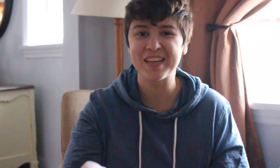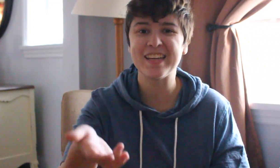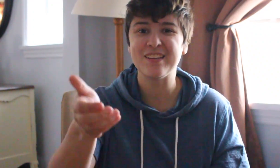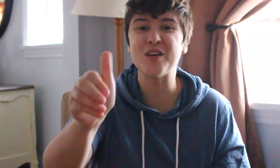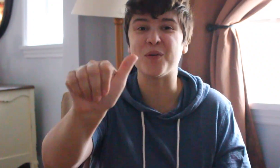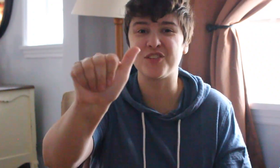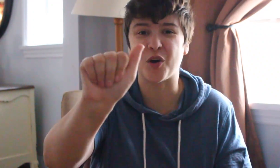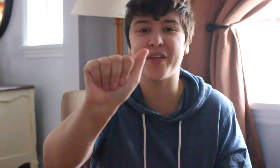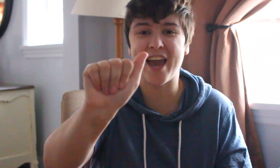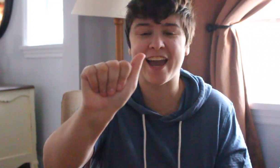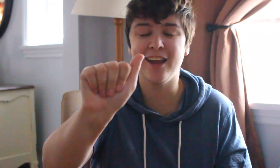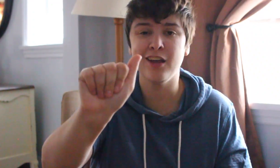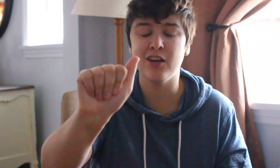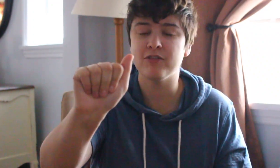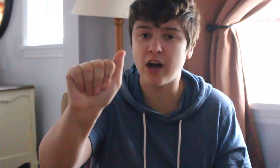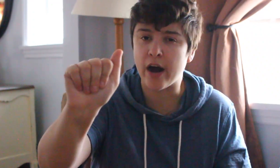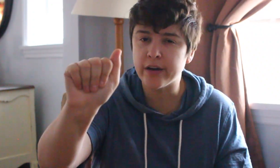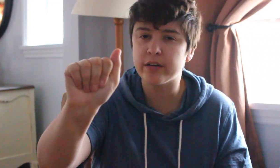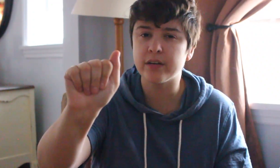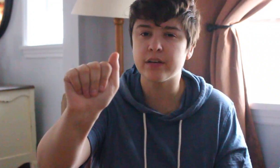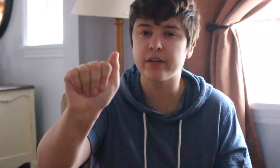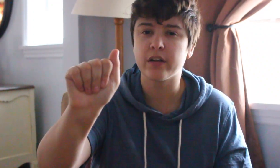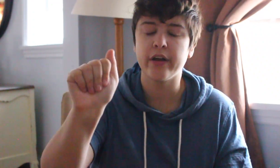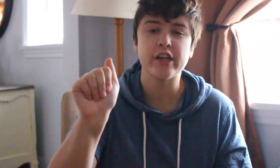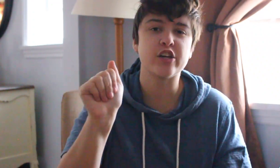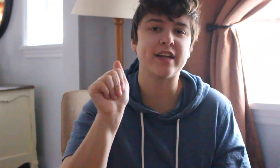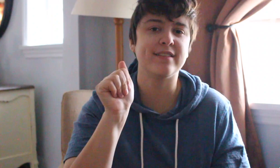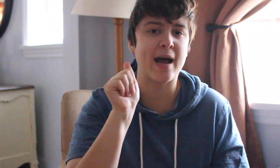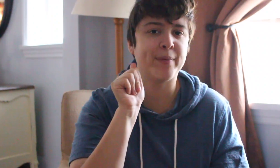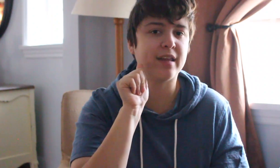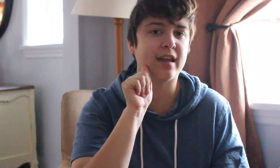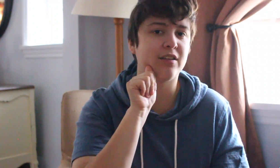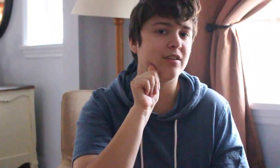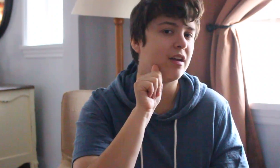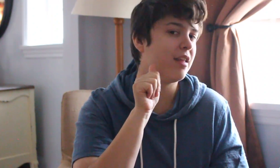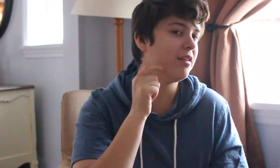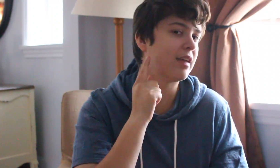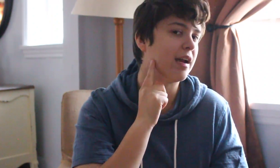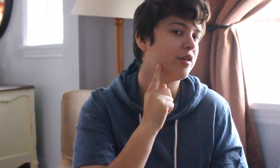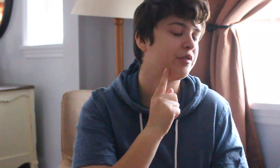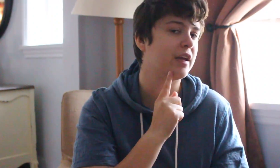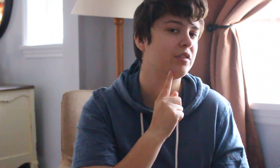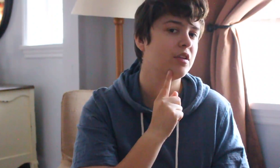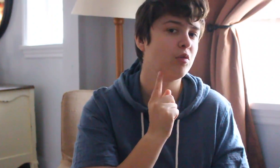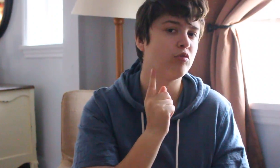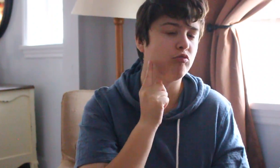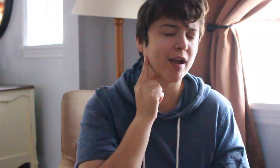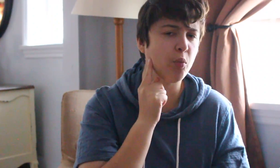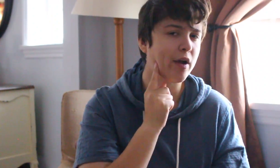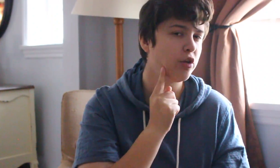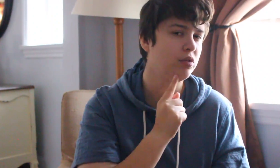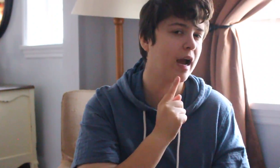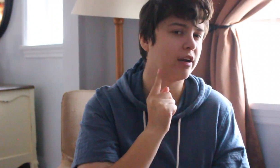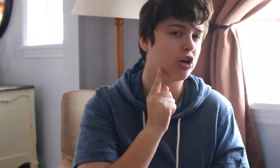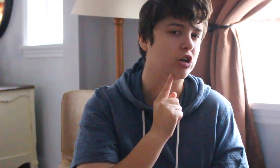So we'll start with A for aunt. You're going to tap it against the side of your face right where you sign girl.